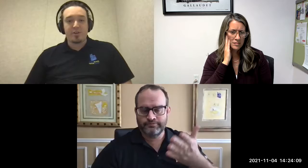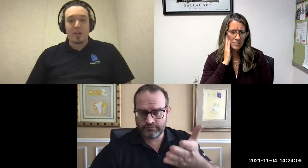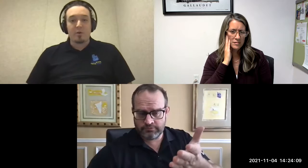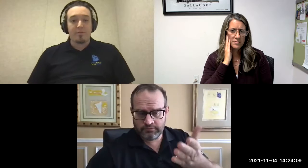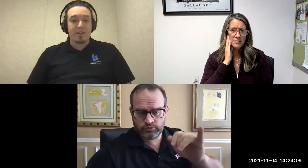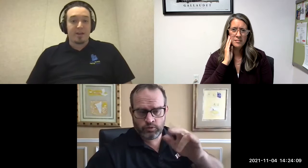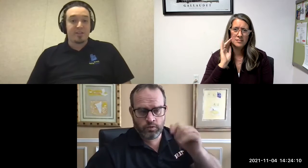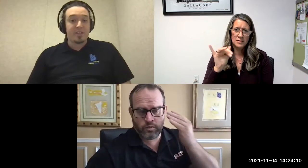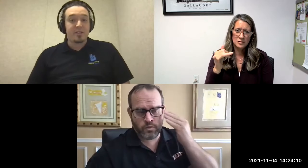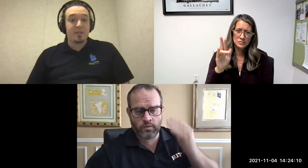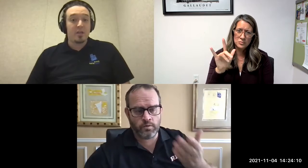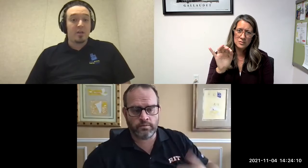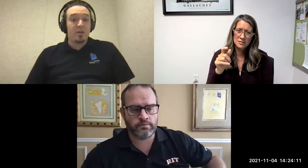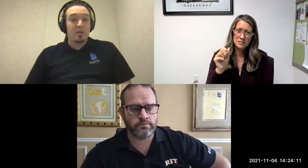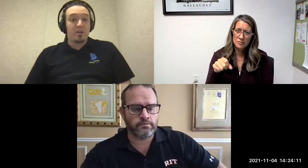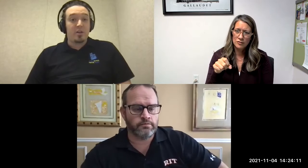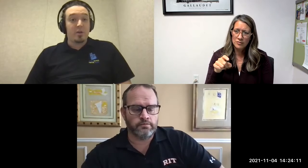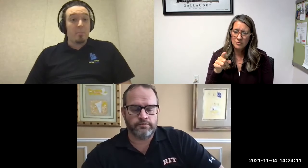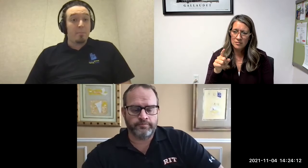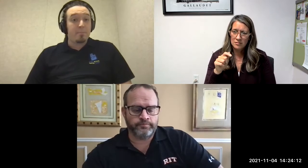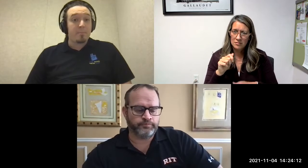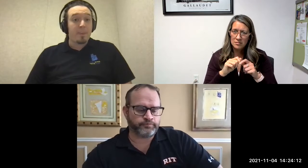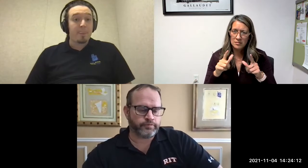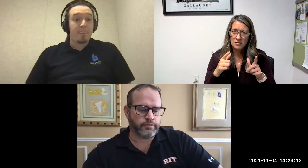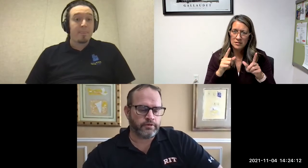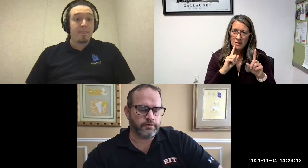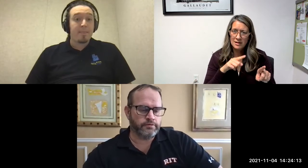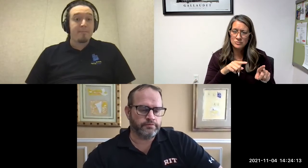English. I don't know if that data exists. Do you know?